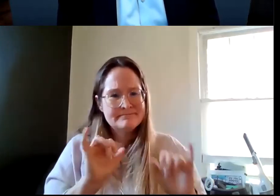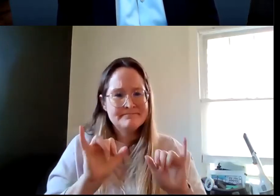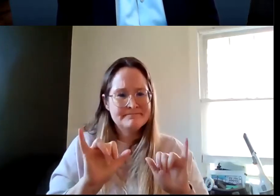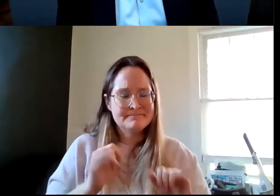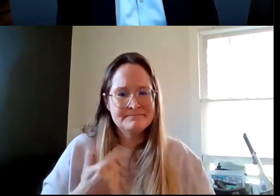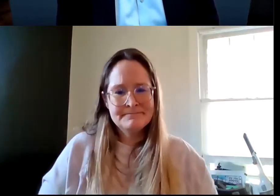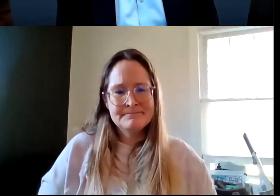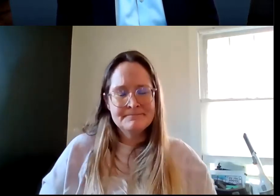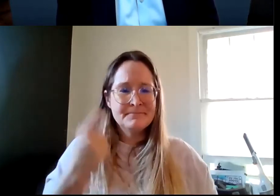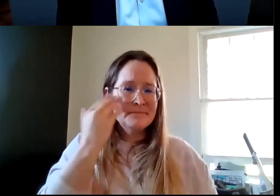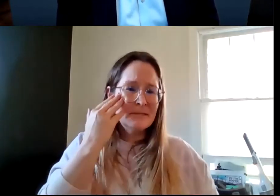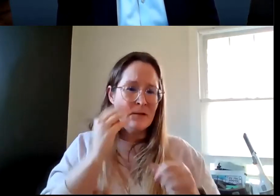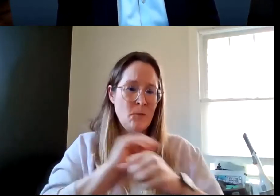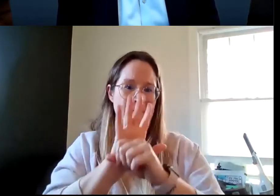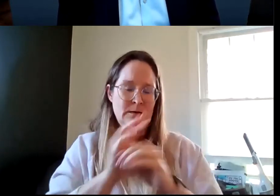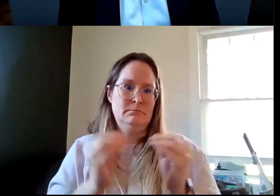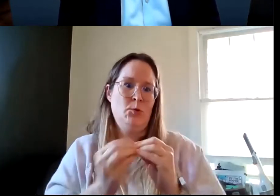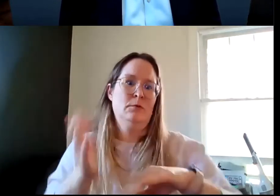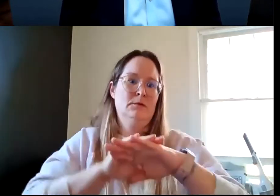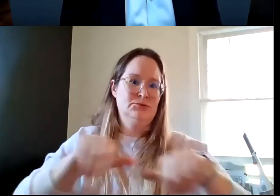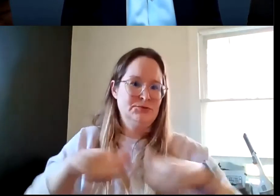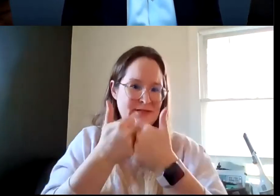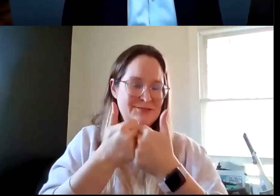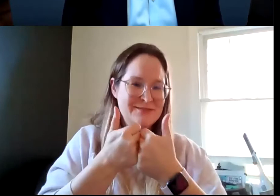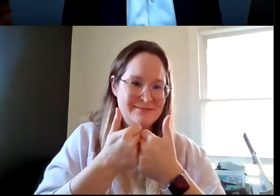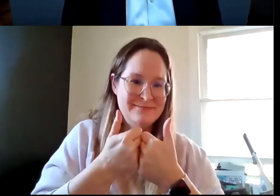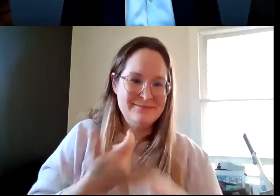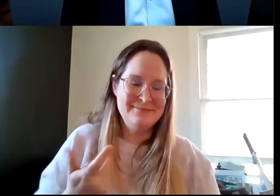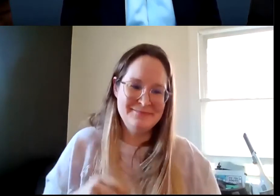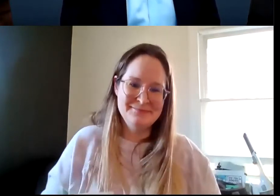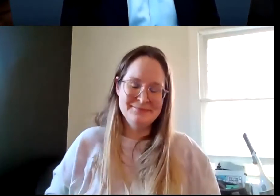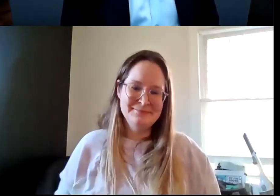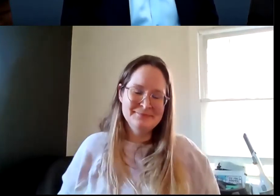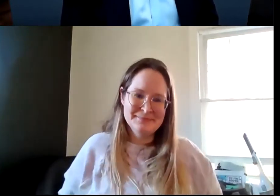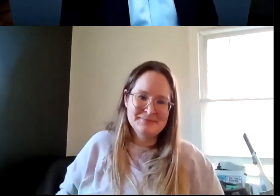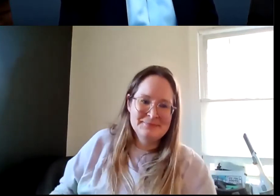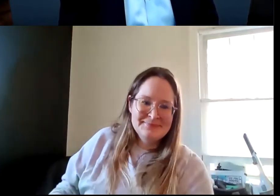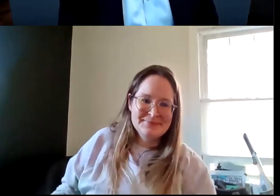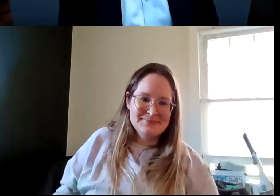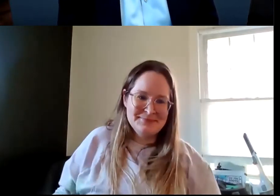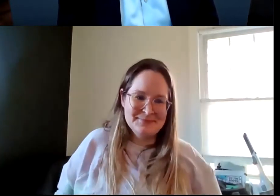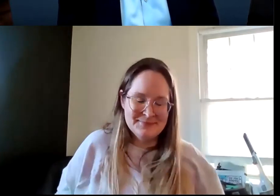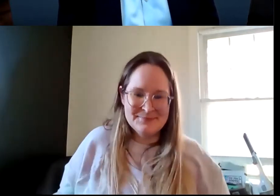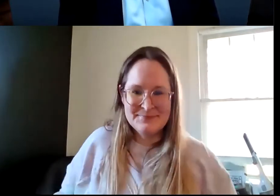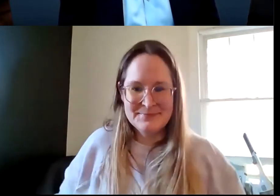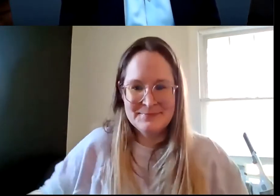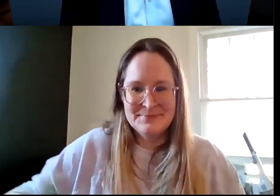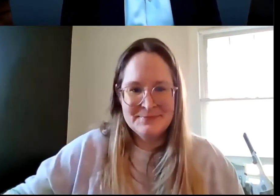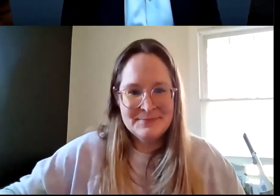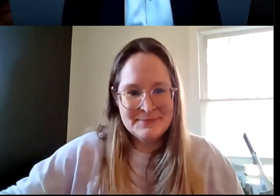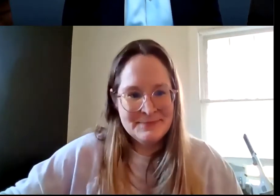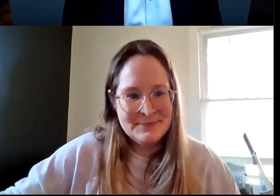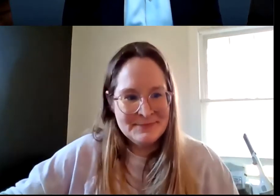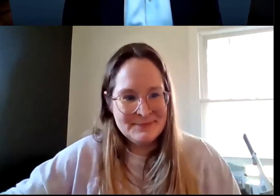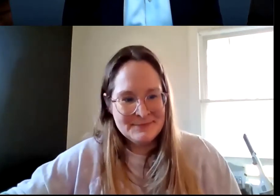cannot, unfortunately, afford a lot of technology and stuff like that in the world we're living in now. And so that compounds the problem.